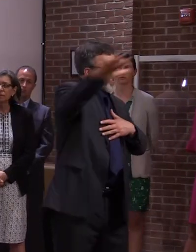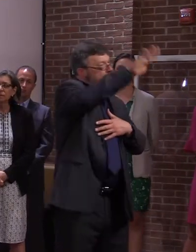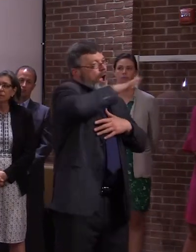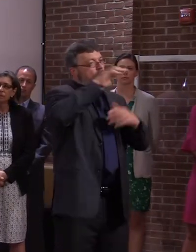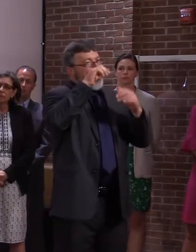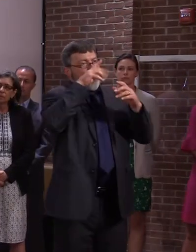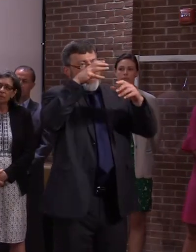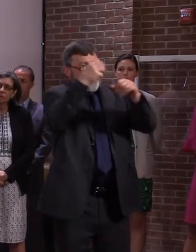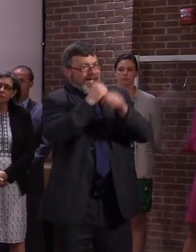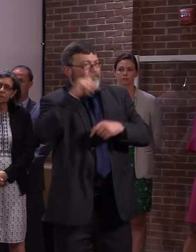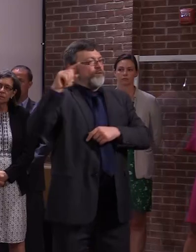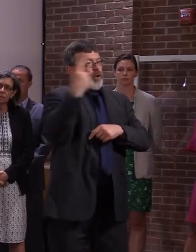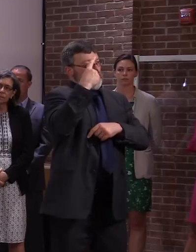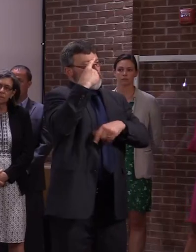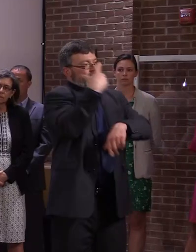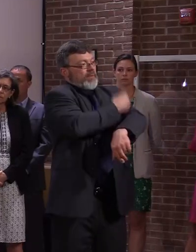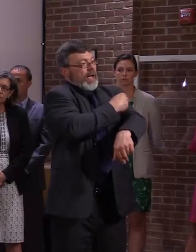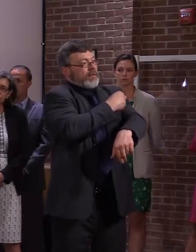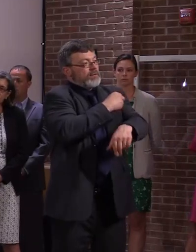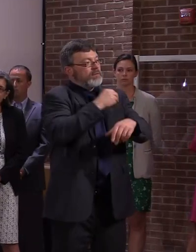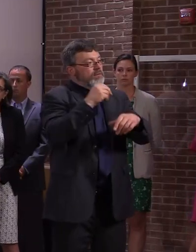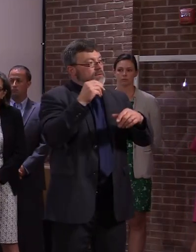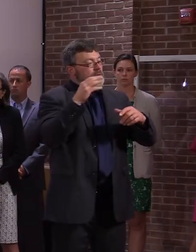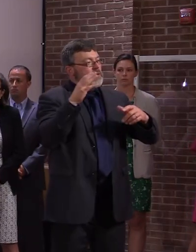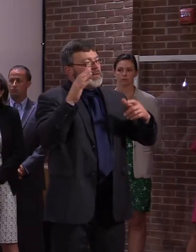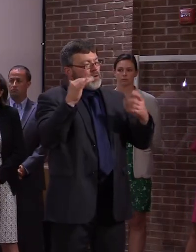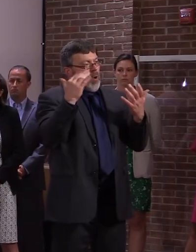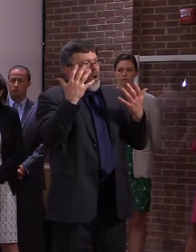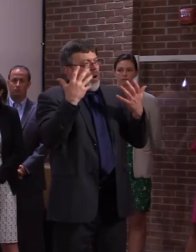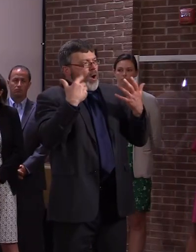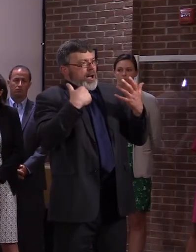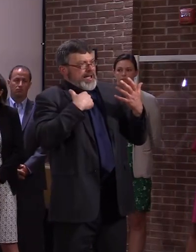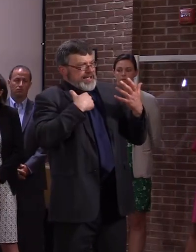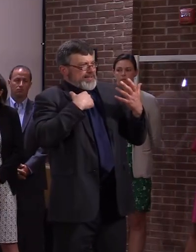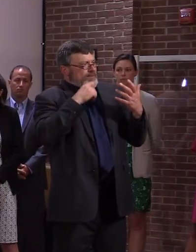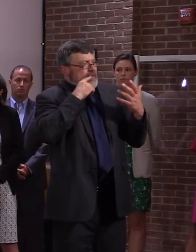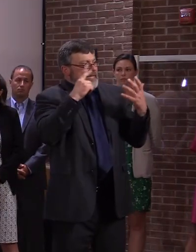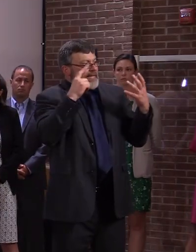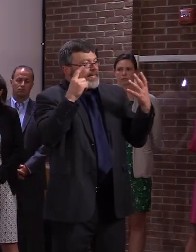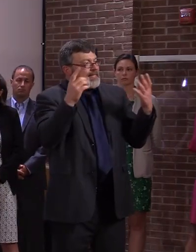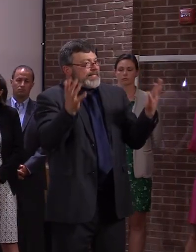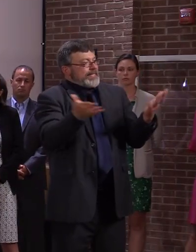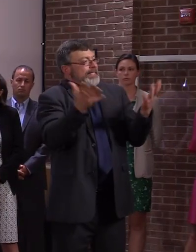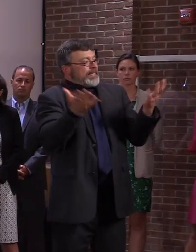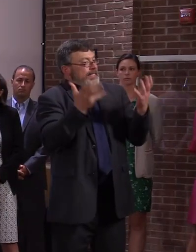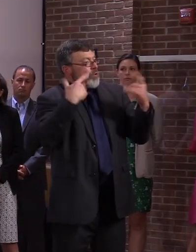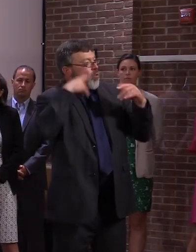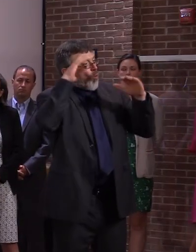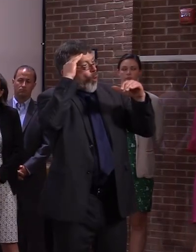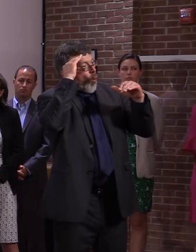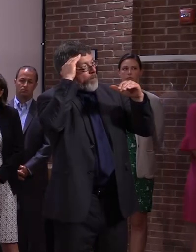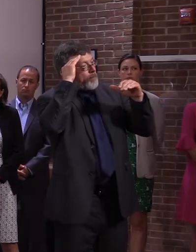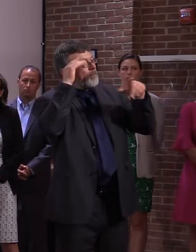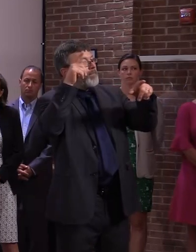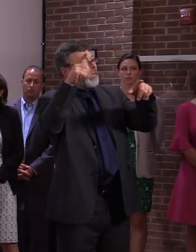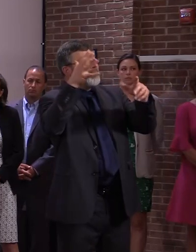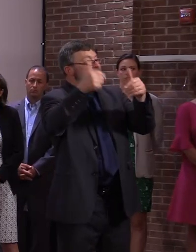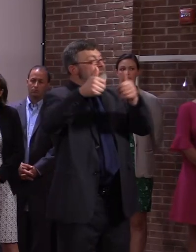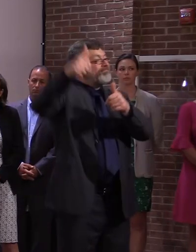have a feeling, obviously we've heard some good news from the Prime Minister, but I have a feeling that they will